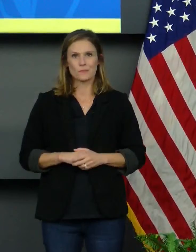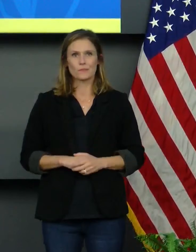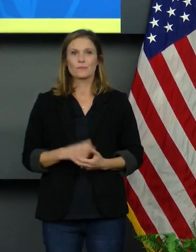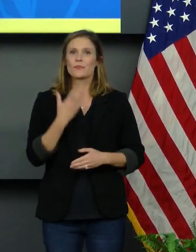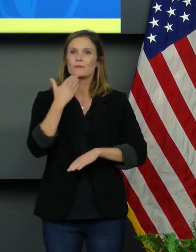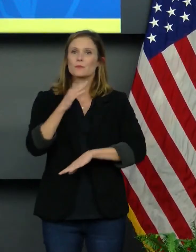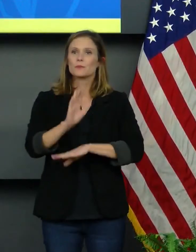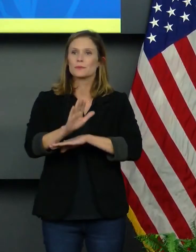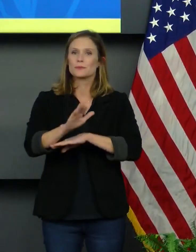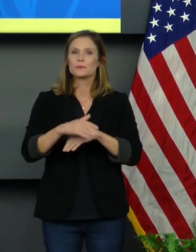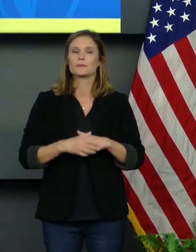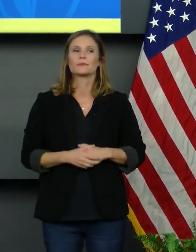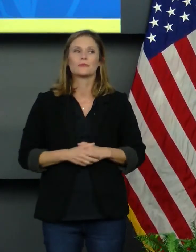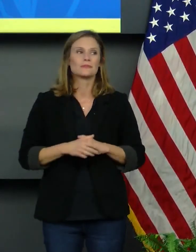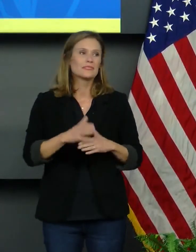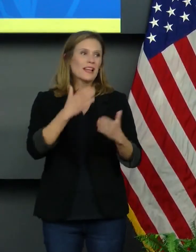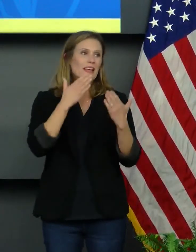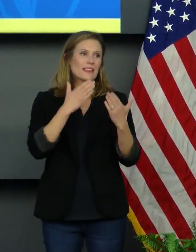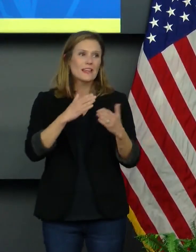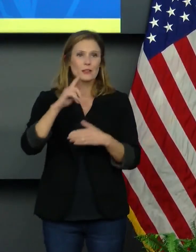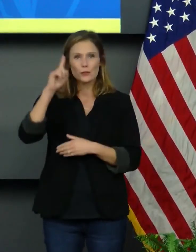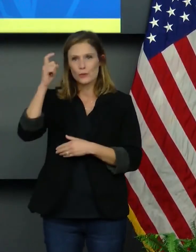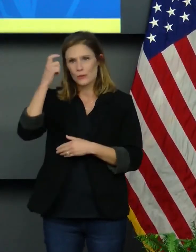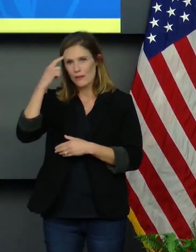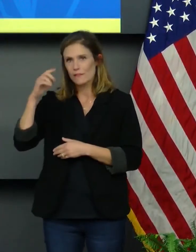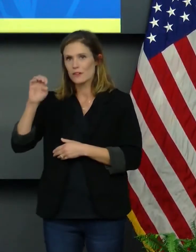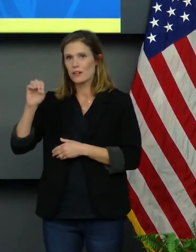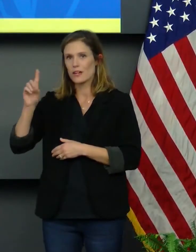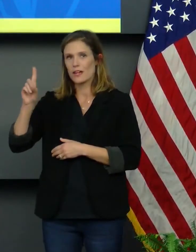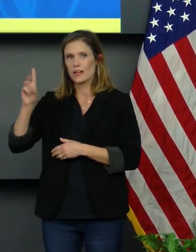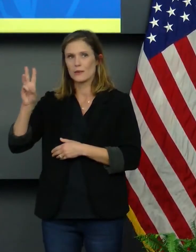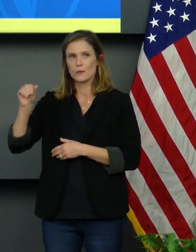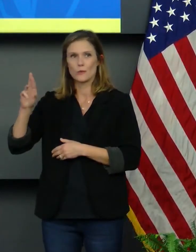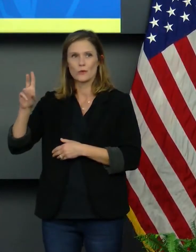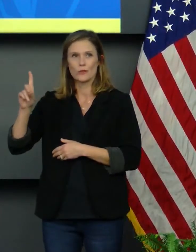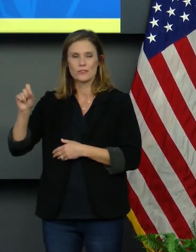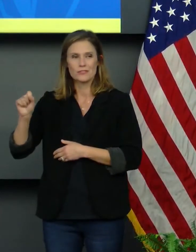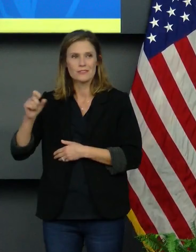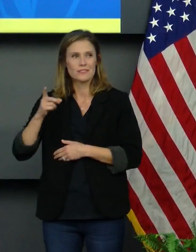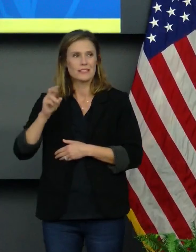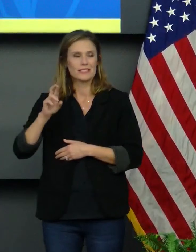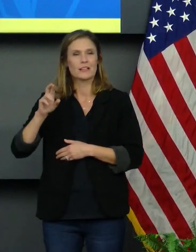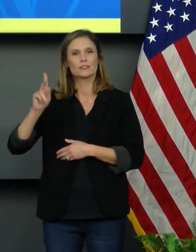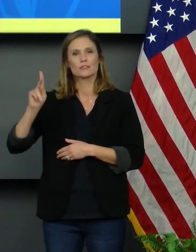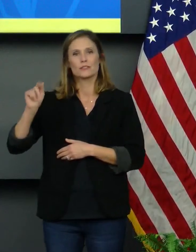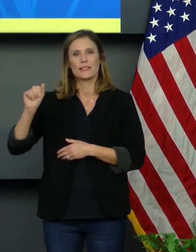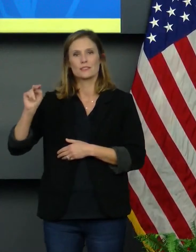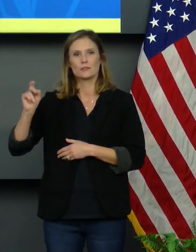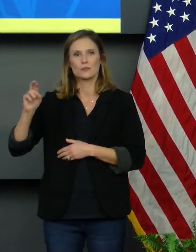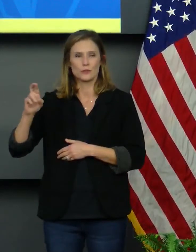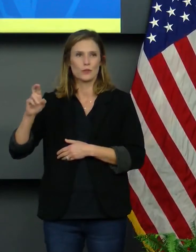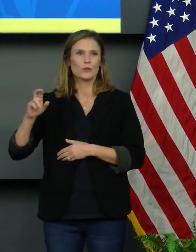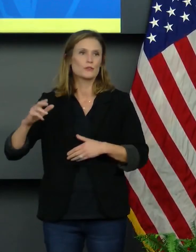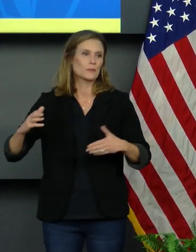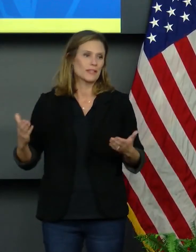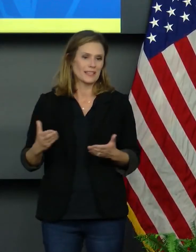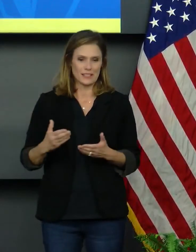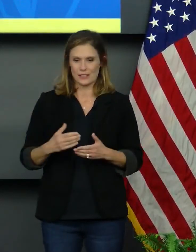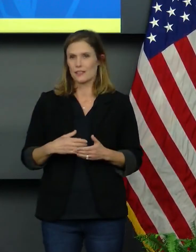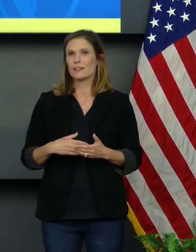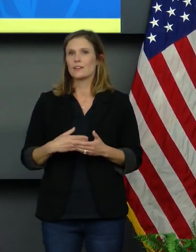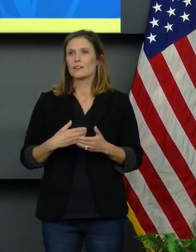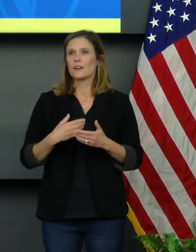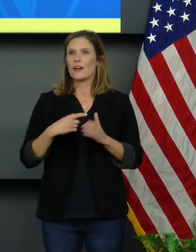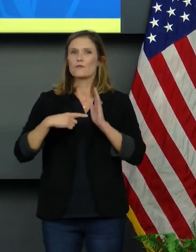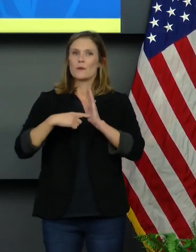Good afternoon. Thank you, Governor Edwards and Dr. Cantor, for allowing us to be here and representing our